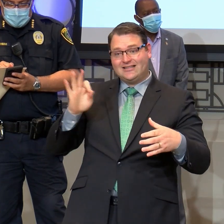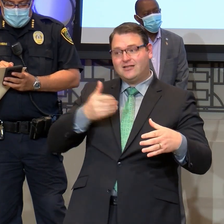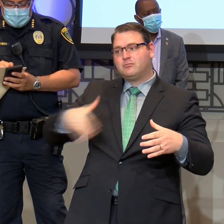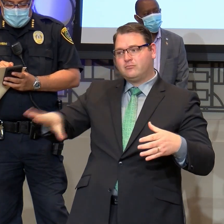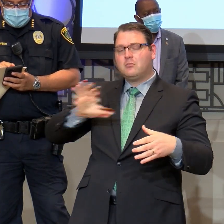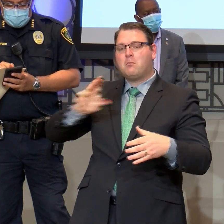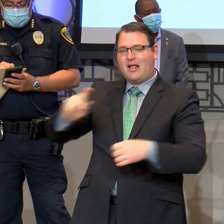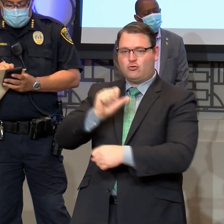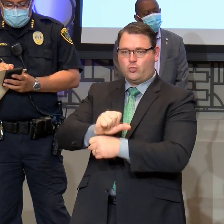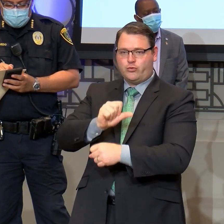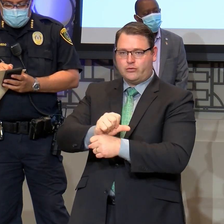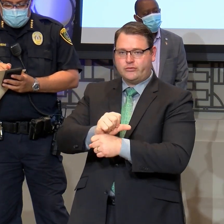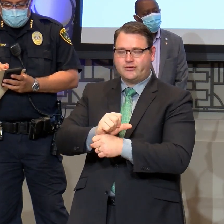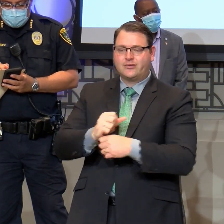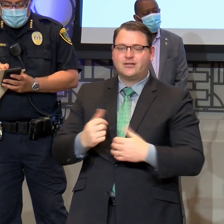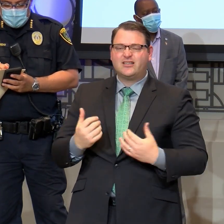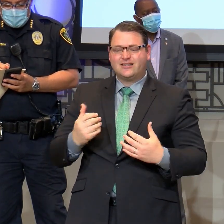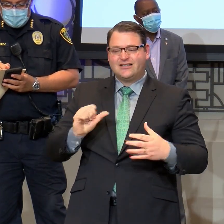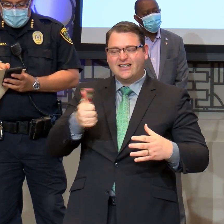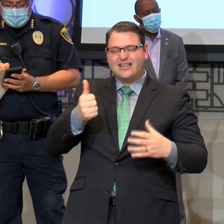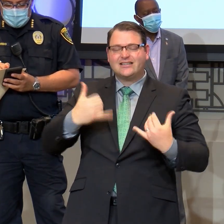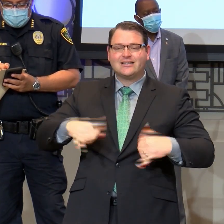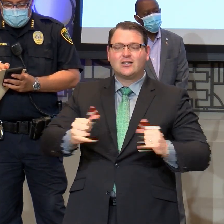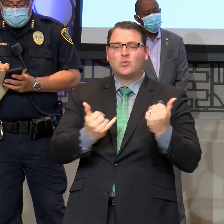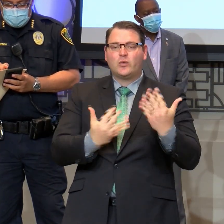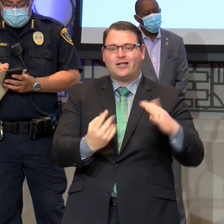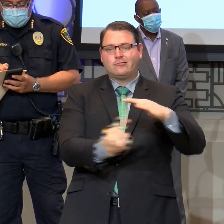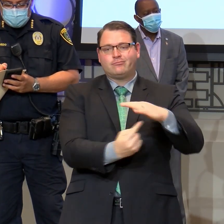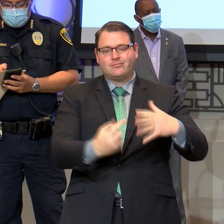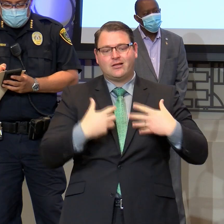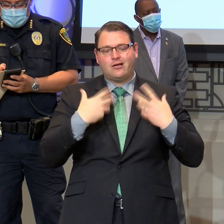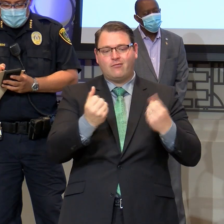10 currently still recovering at home.